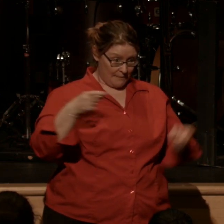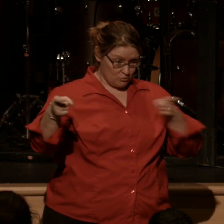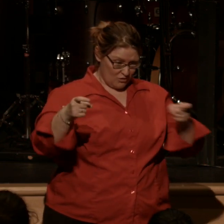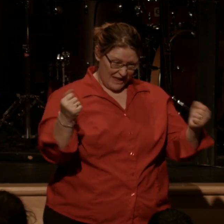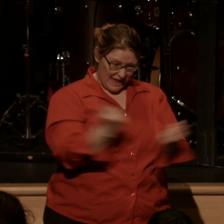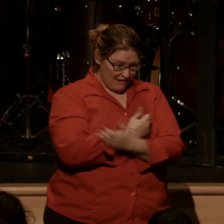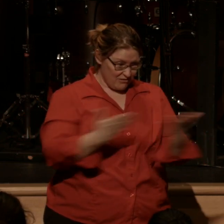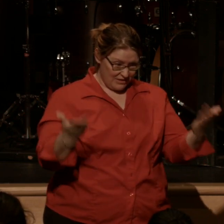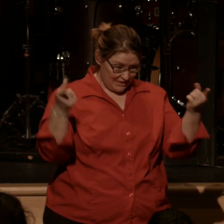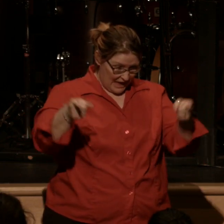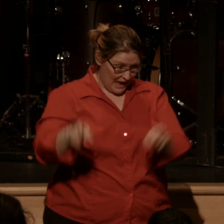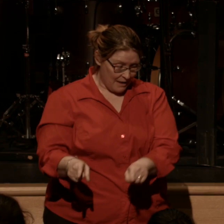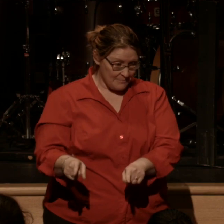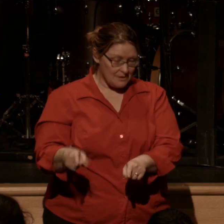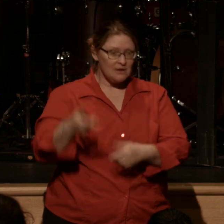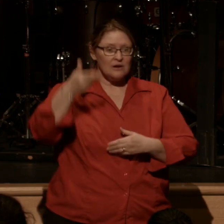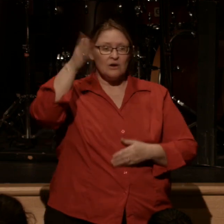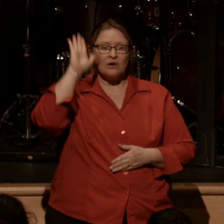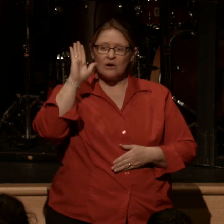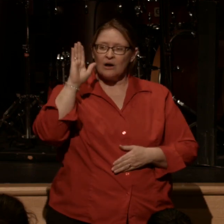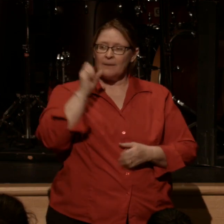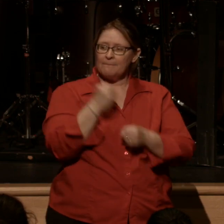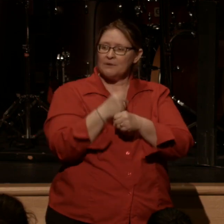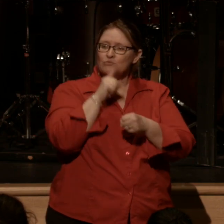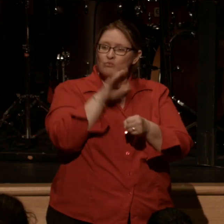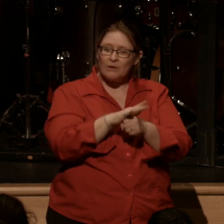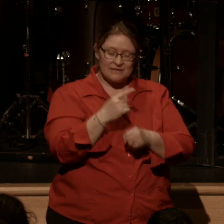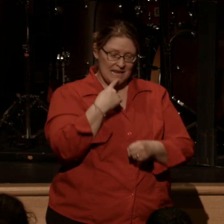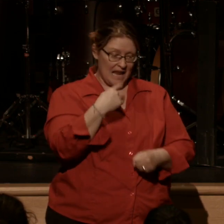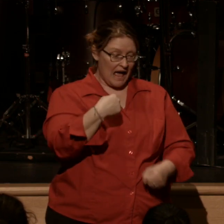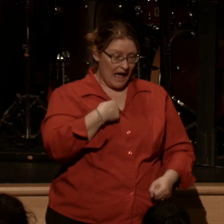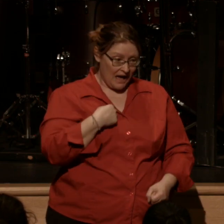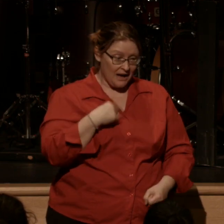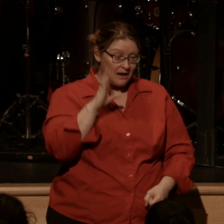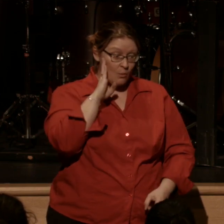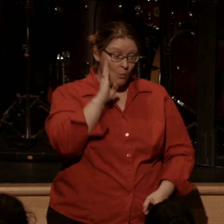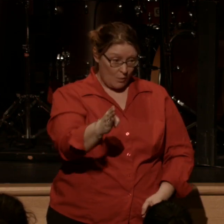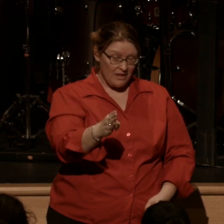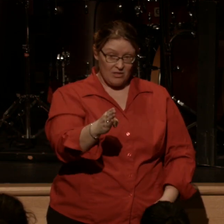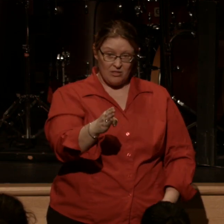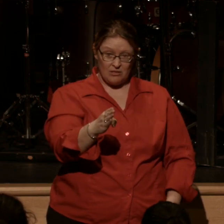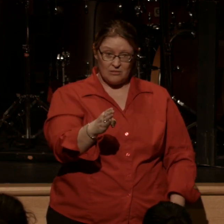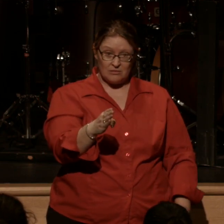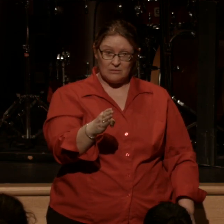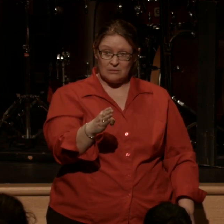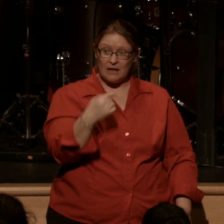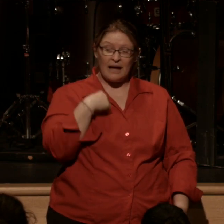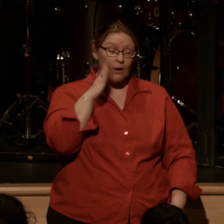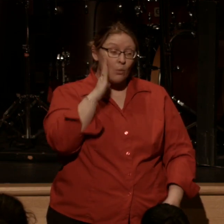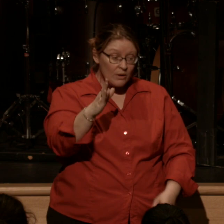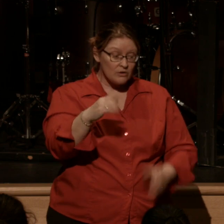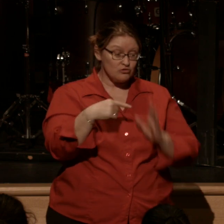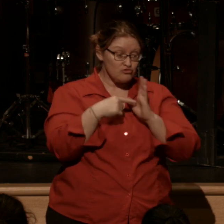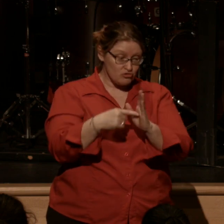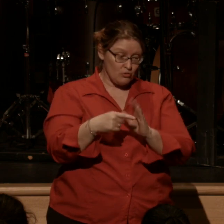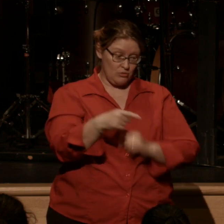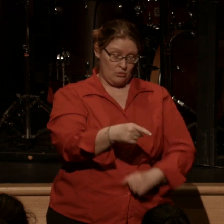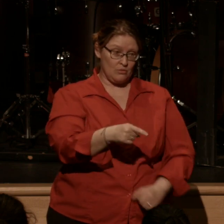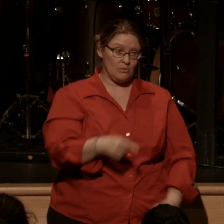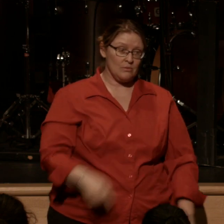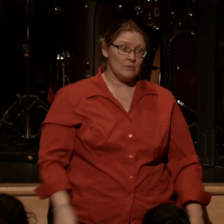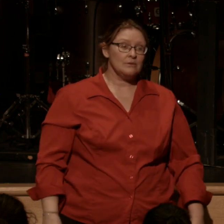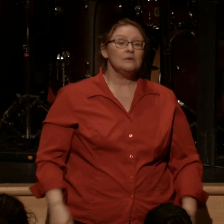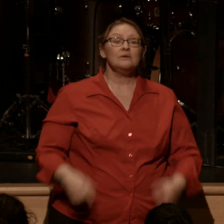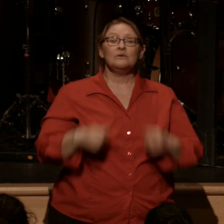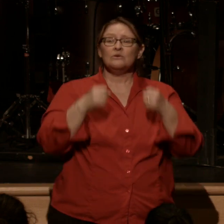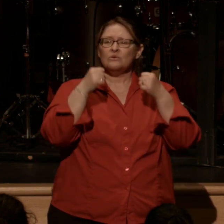of everything that takes place. And so God makes a promise and says, I will show you.